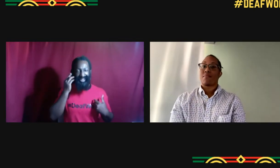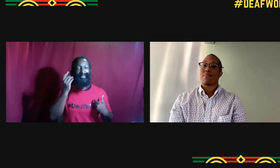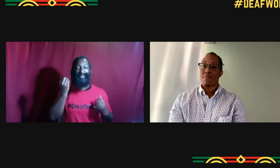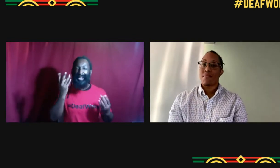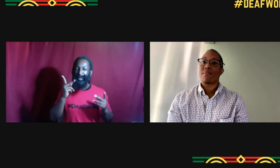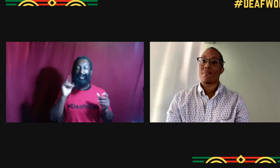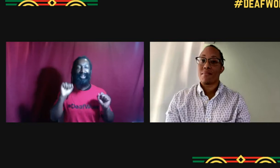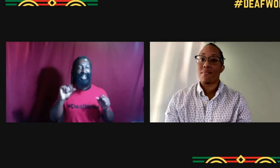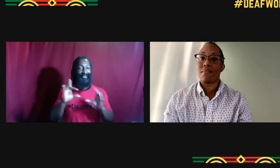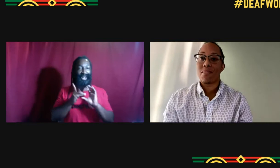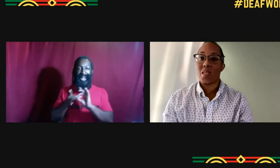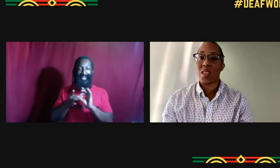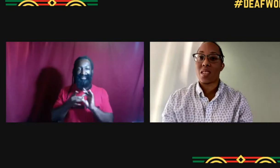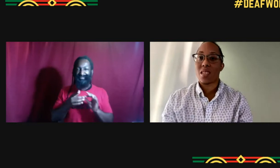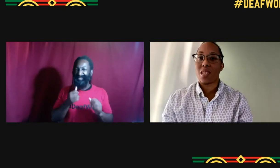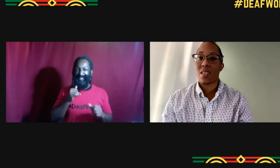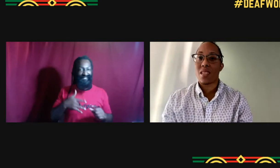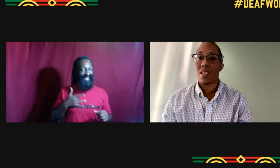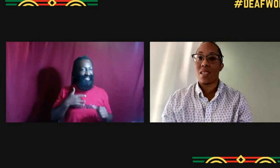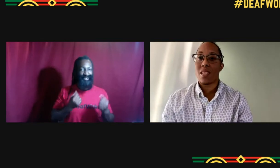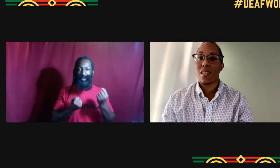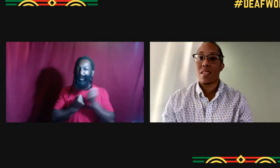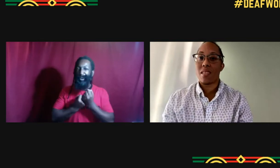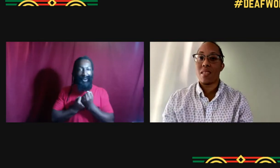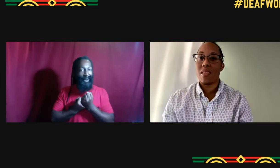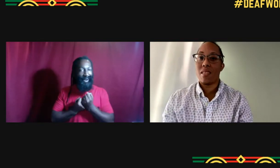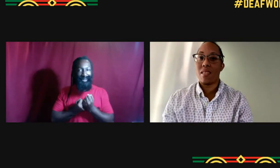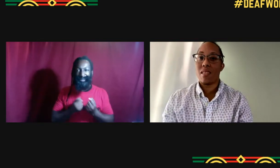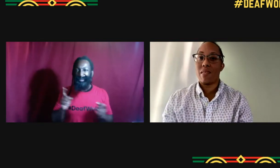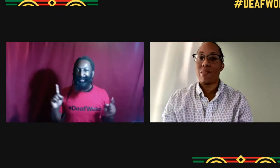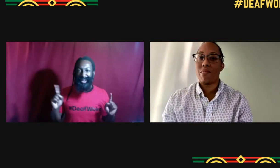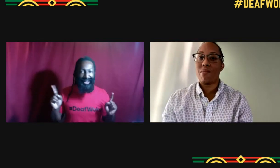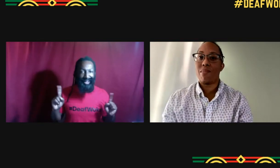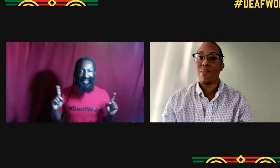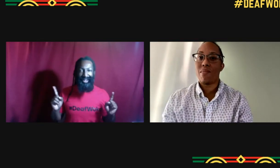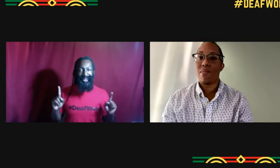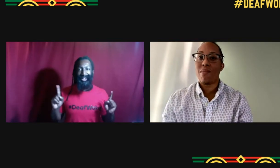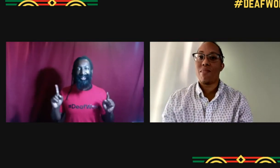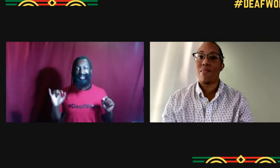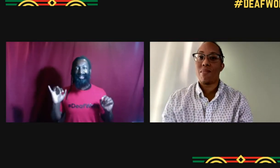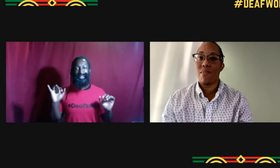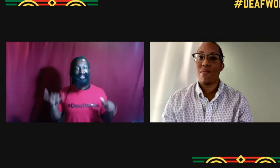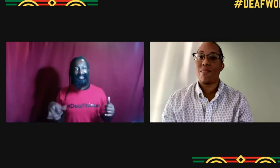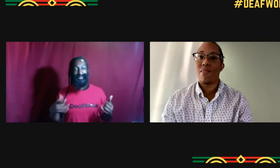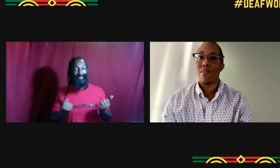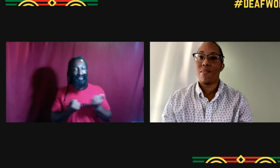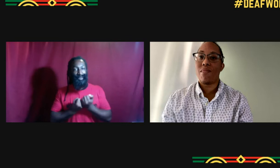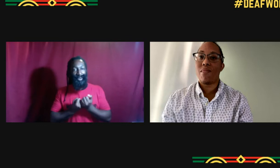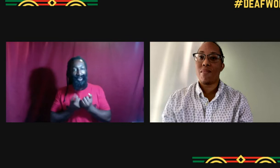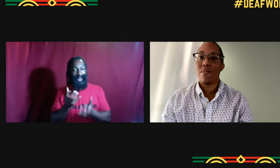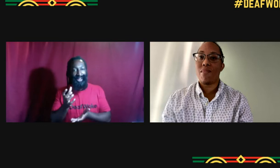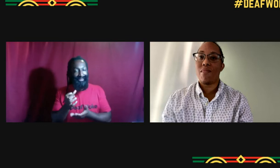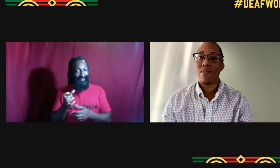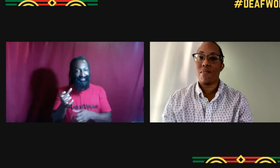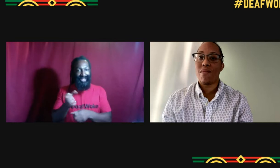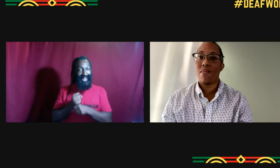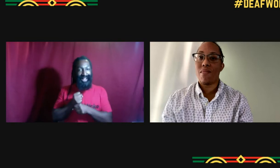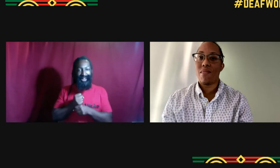happy is a salient feature of life. You know, not having that support, you know, where is